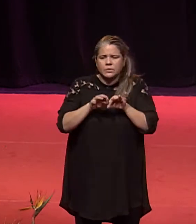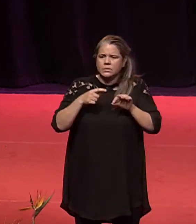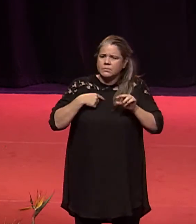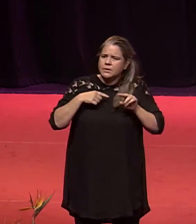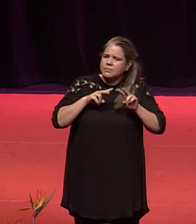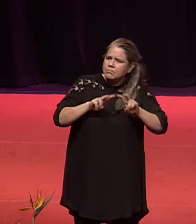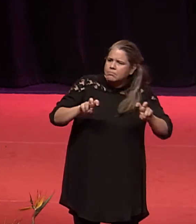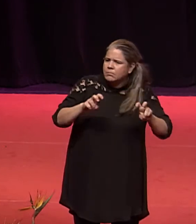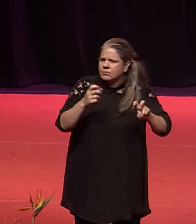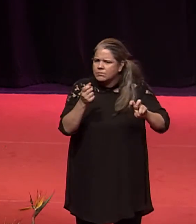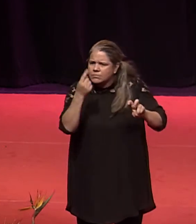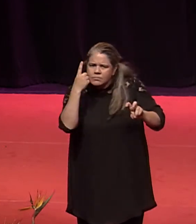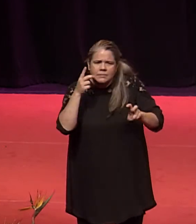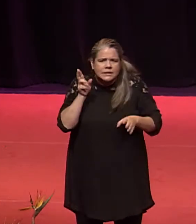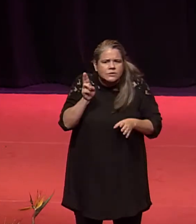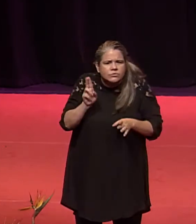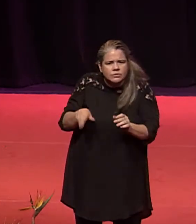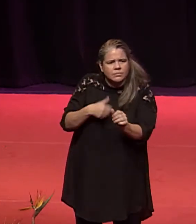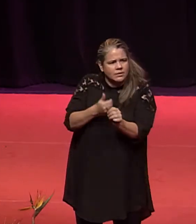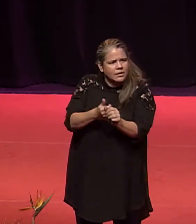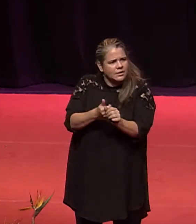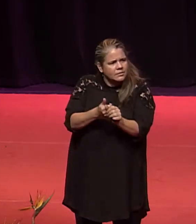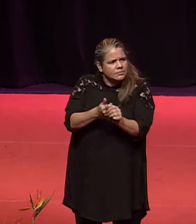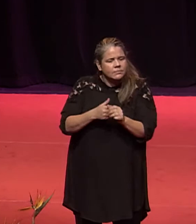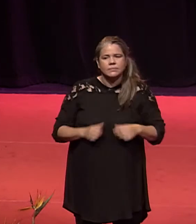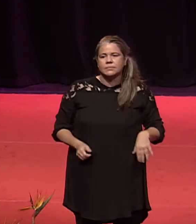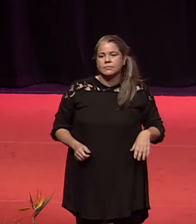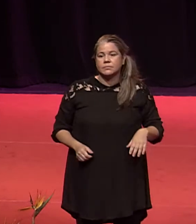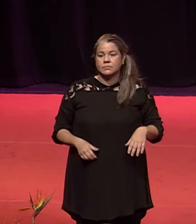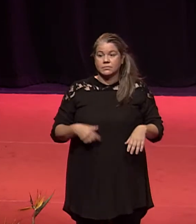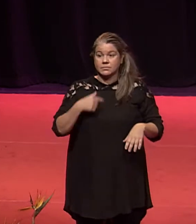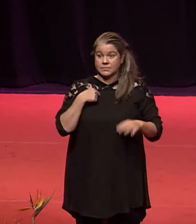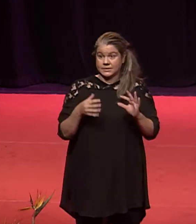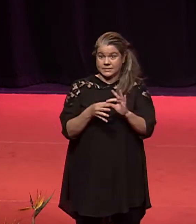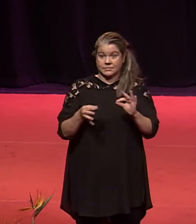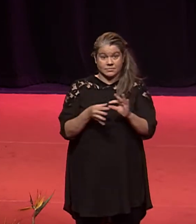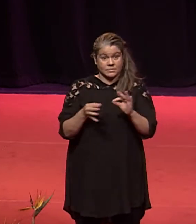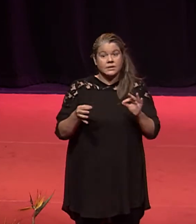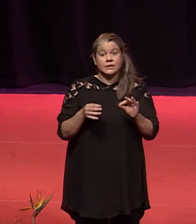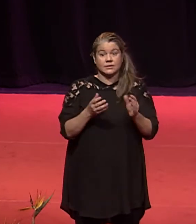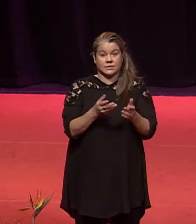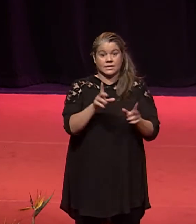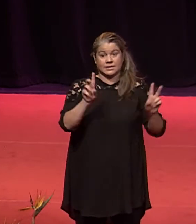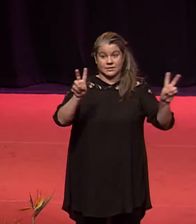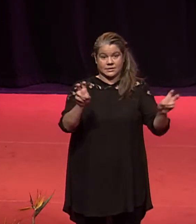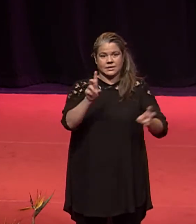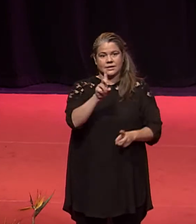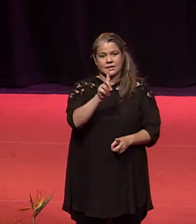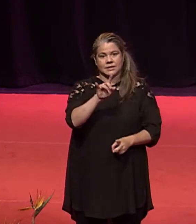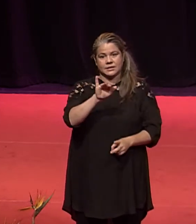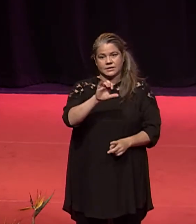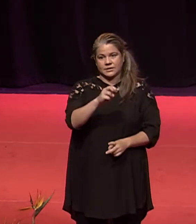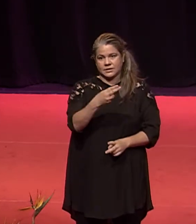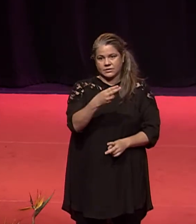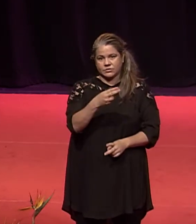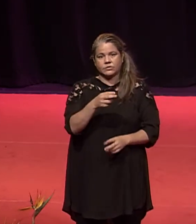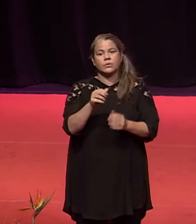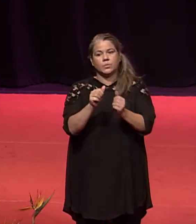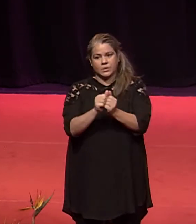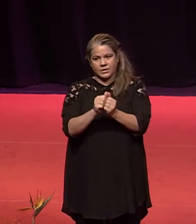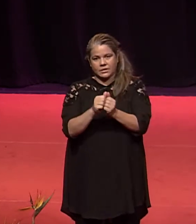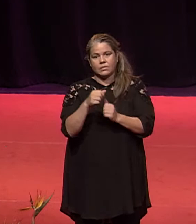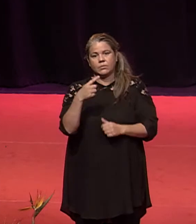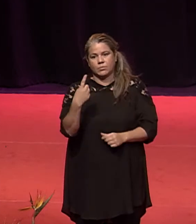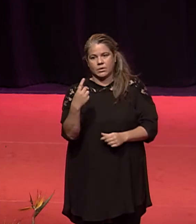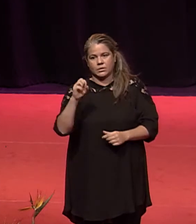the history with others. In the acknowledgement, we refer to the Dish with One Spoon Wampum Agreement. And at